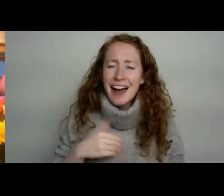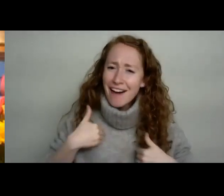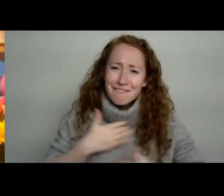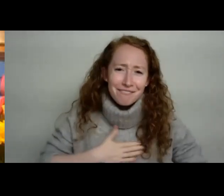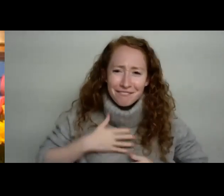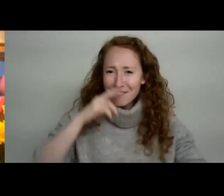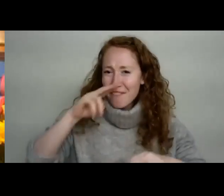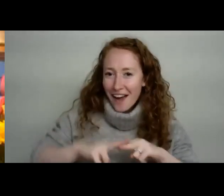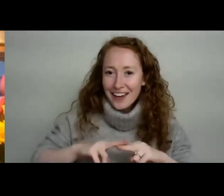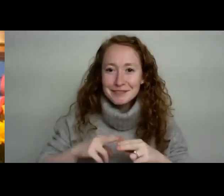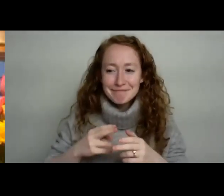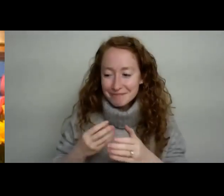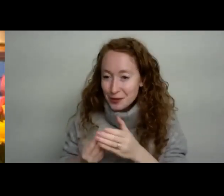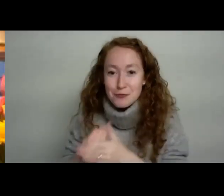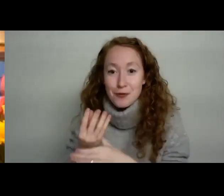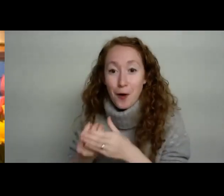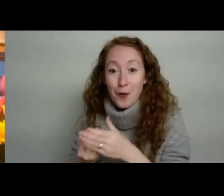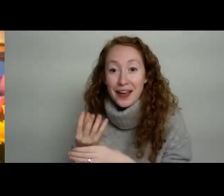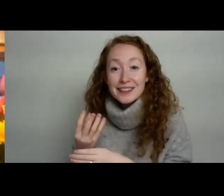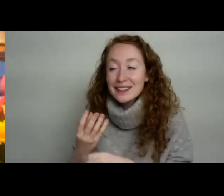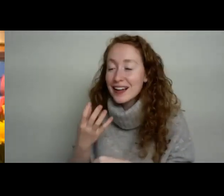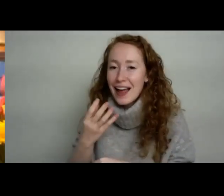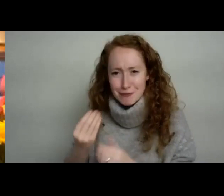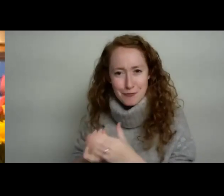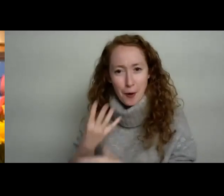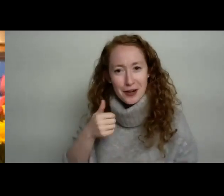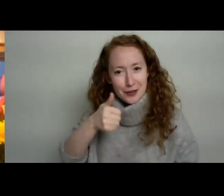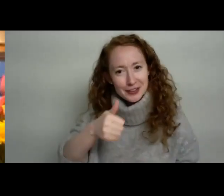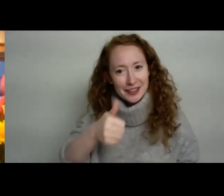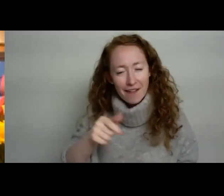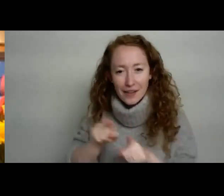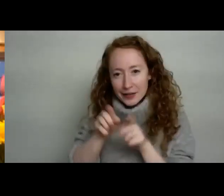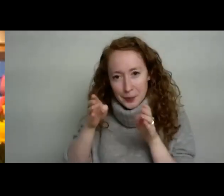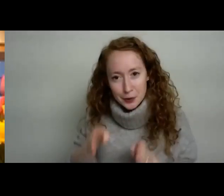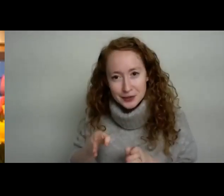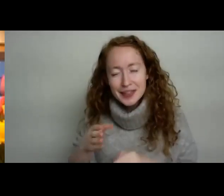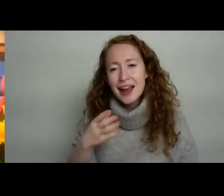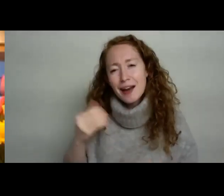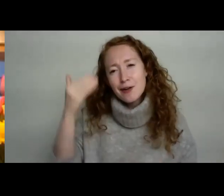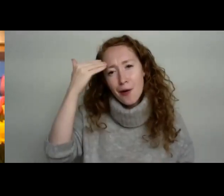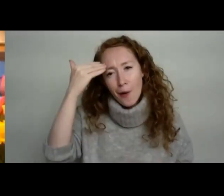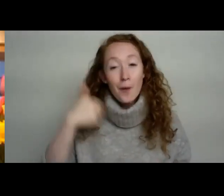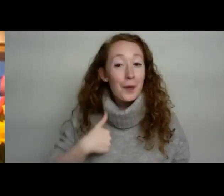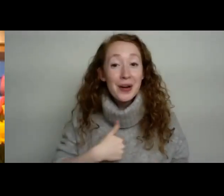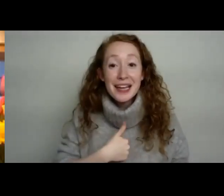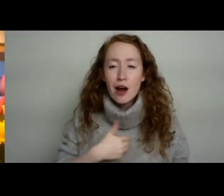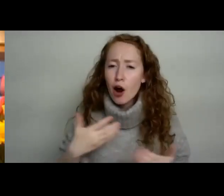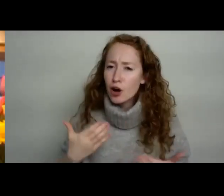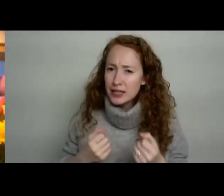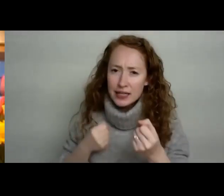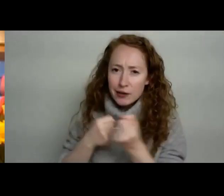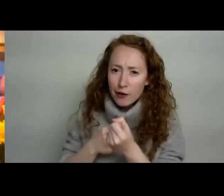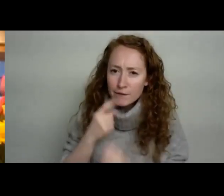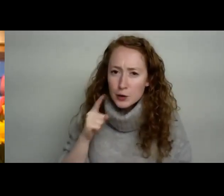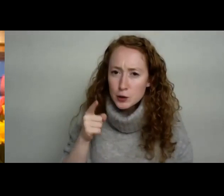and yourselves as well as your gardens. And know that we are so abundantly here for you, friends.